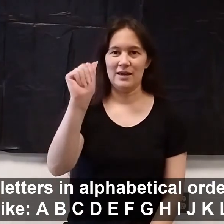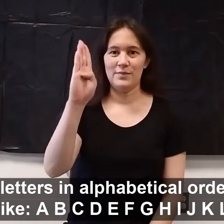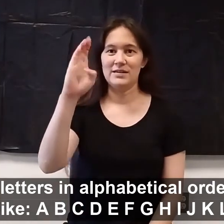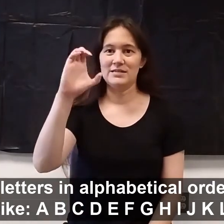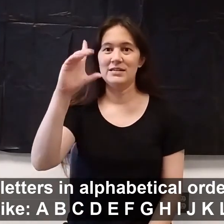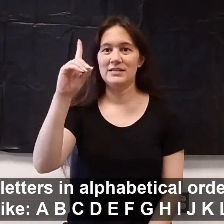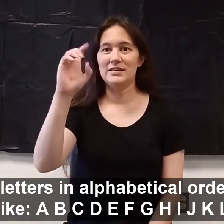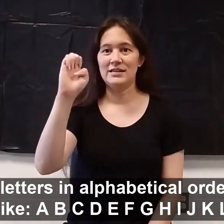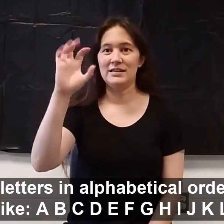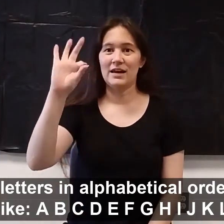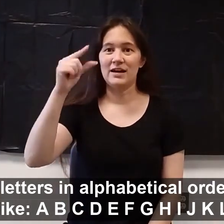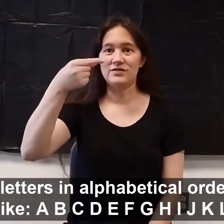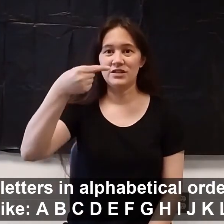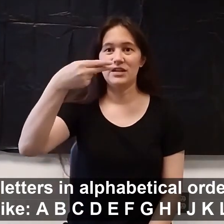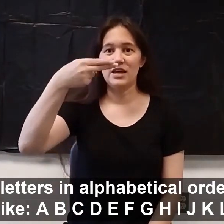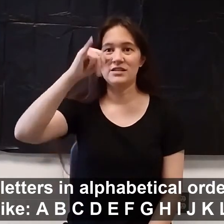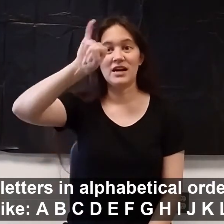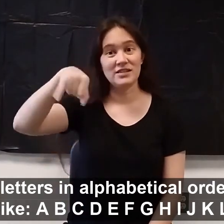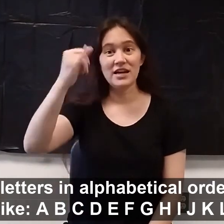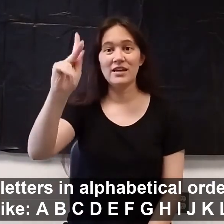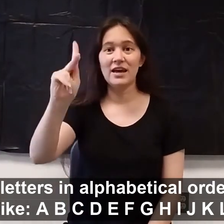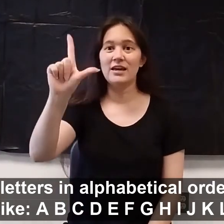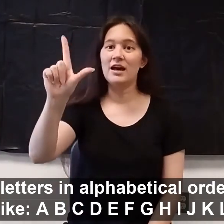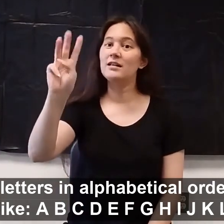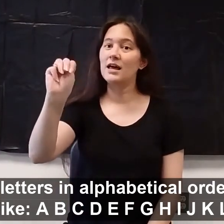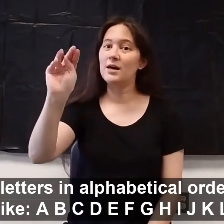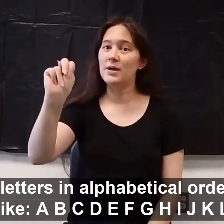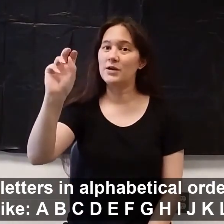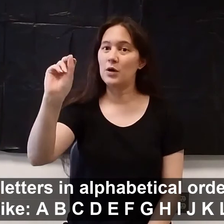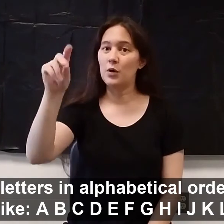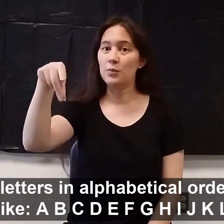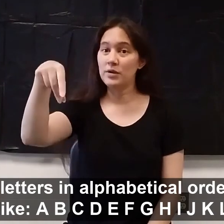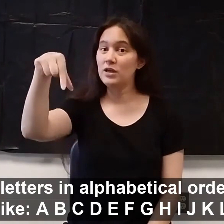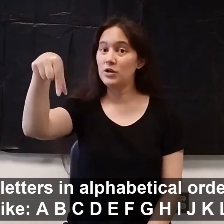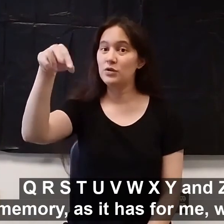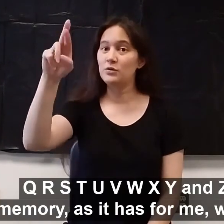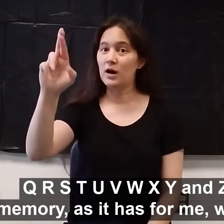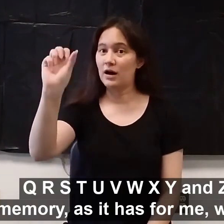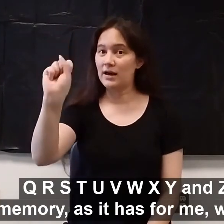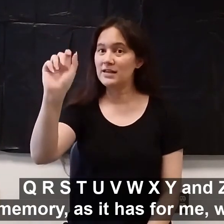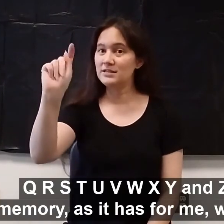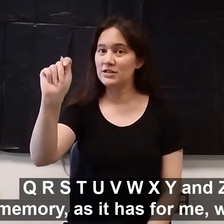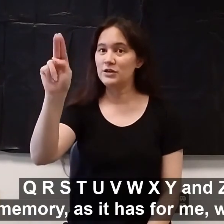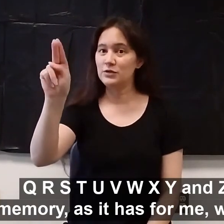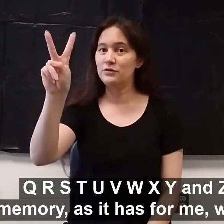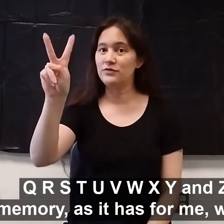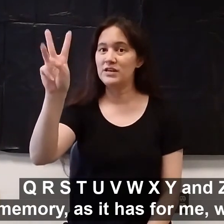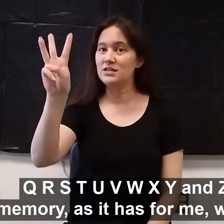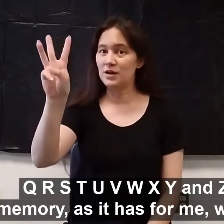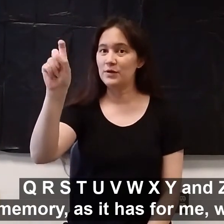B, C, D, E, F, G, H, I, J, K, L, M, N, O, P, Q, R, S, T, U, V, W,